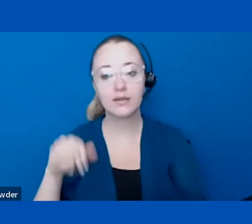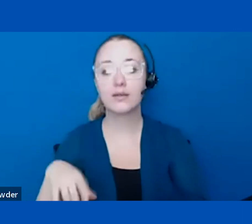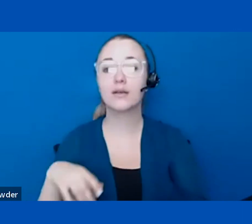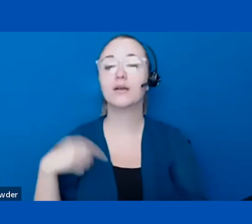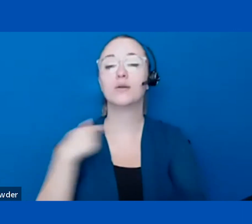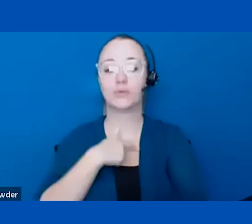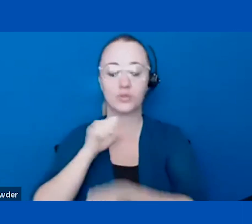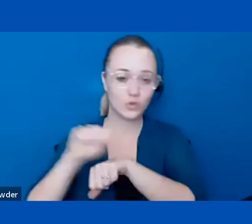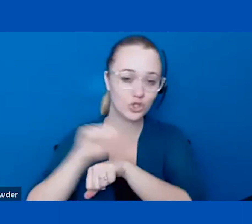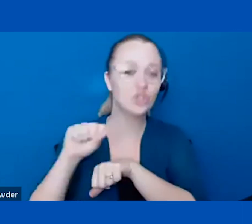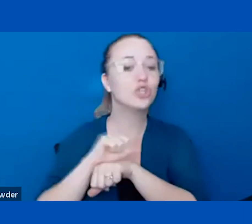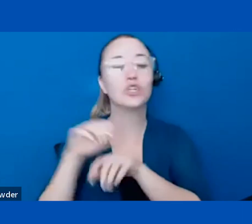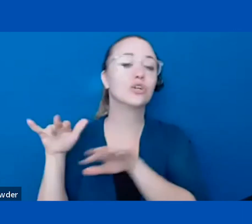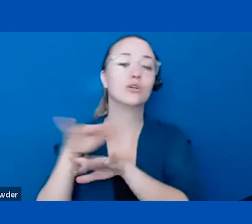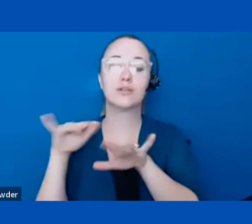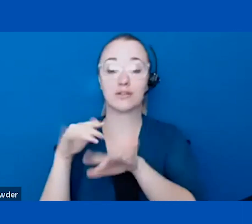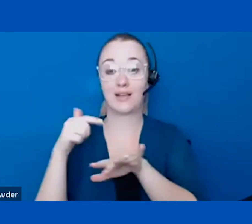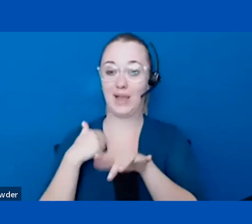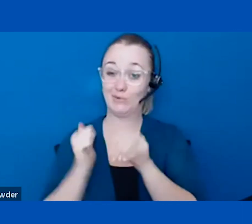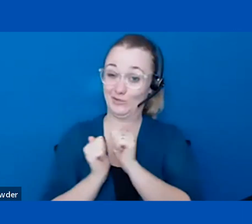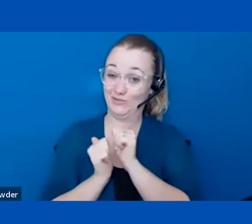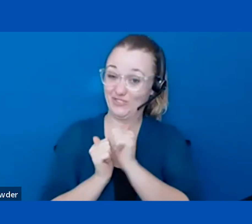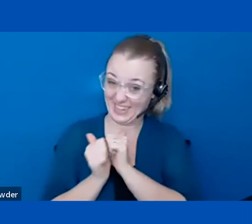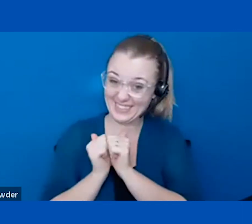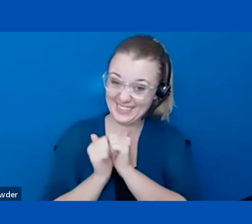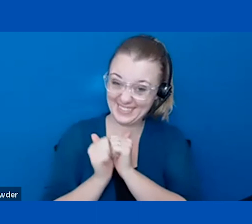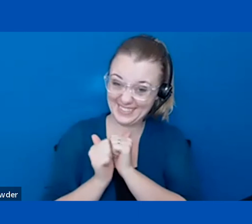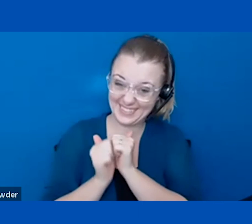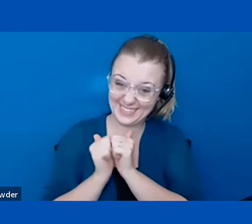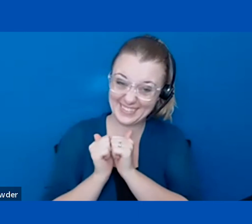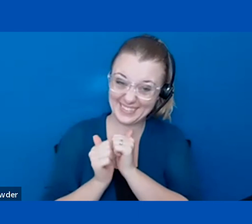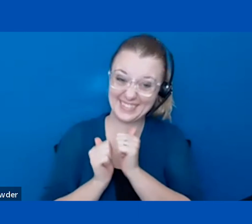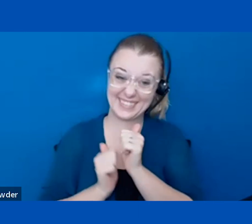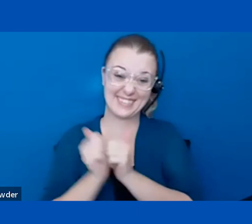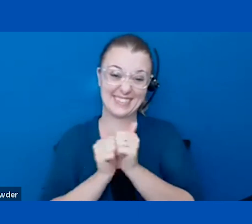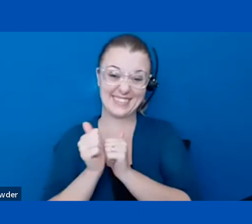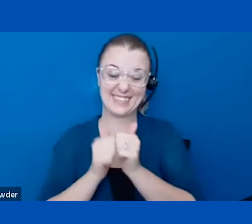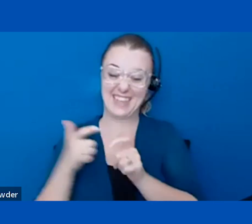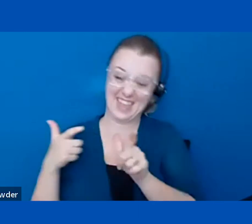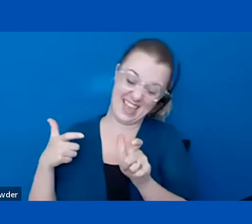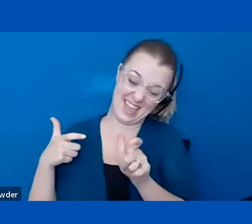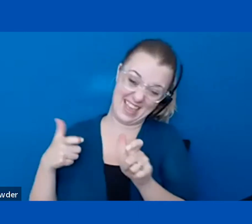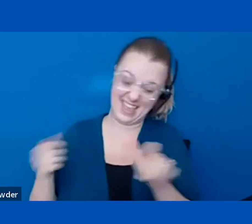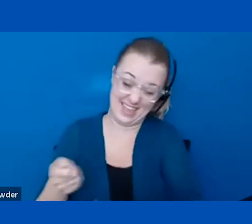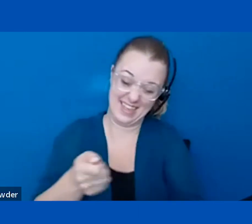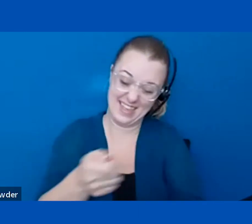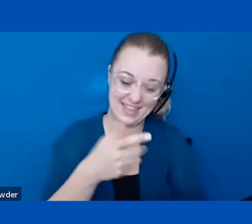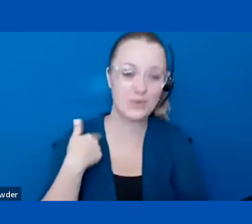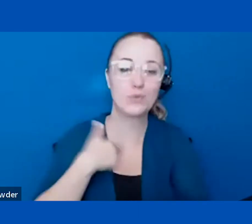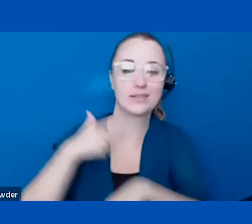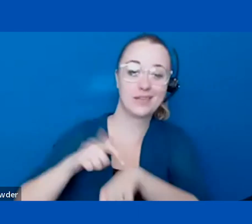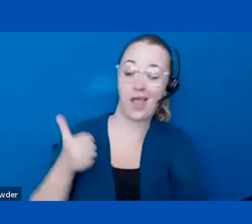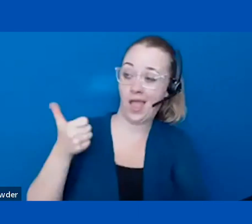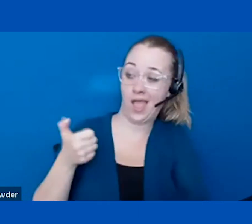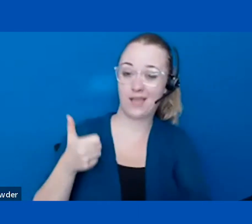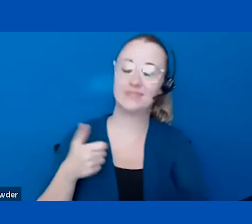and I actually was racing some of the other students a little bit and everything like that, and we were timing each other to see how quickly we can go. Ended